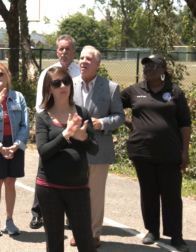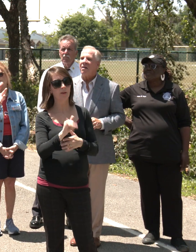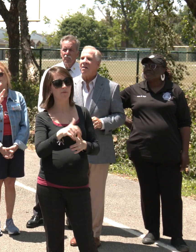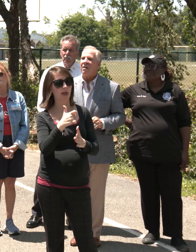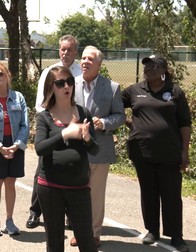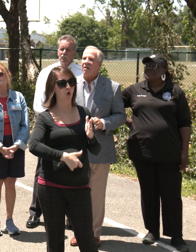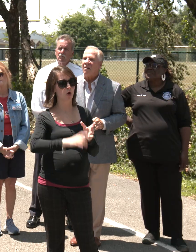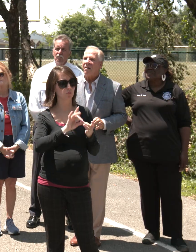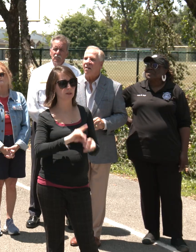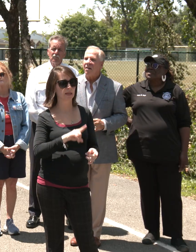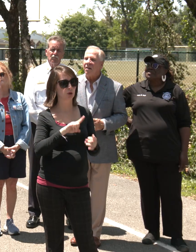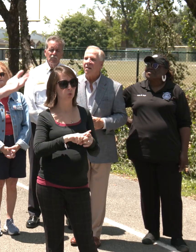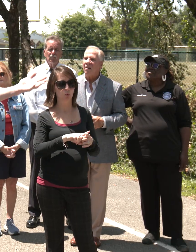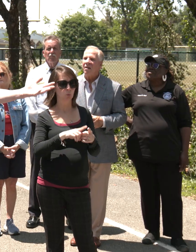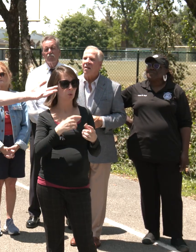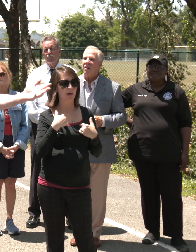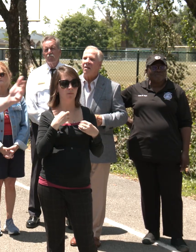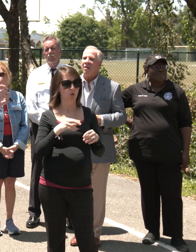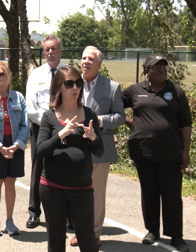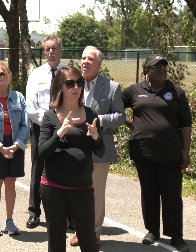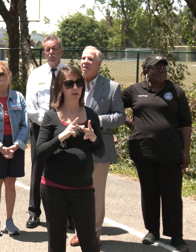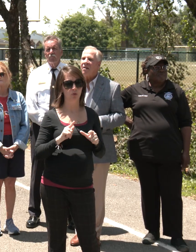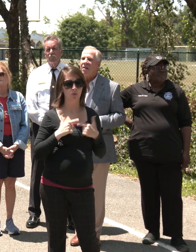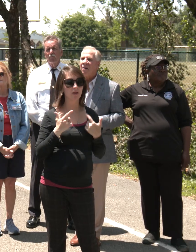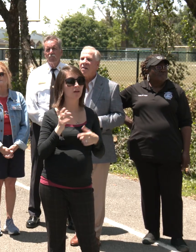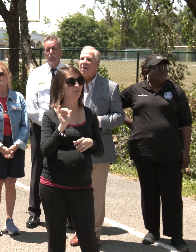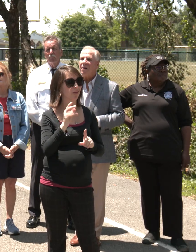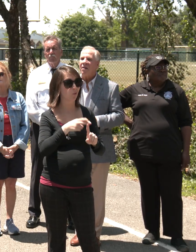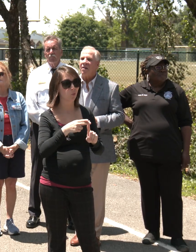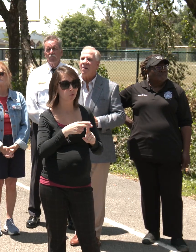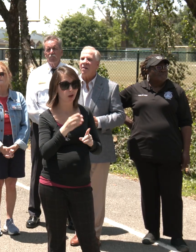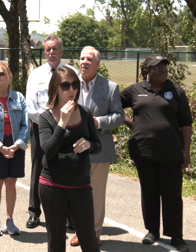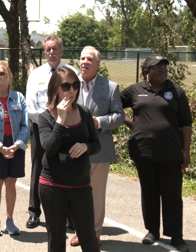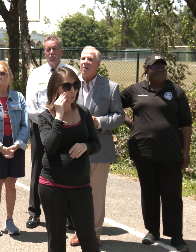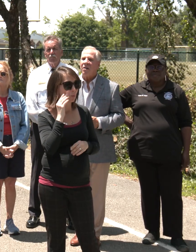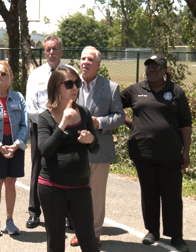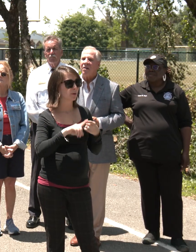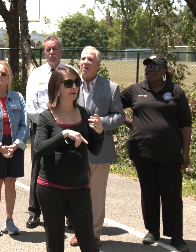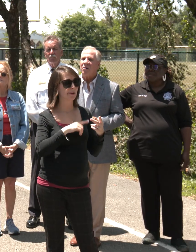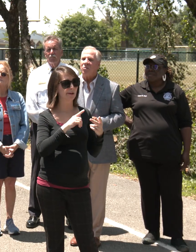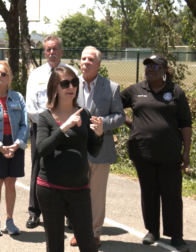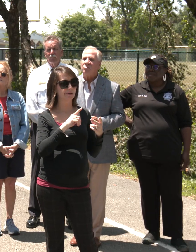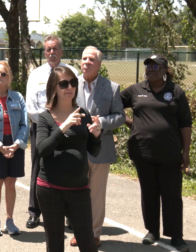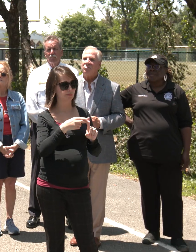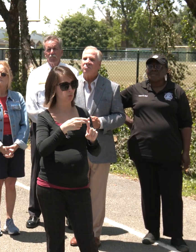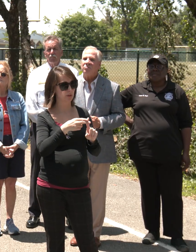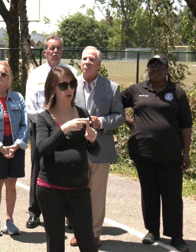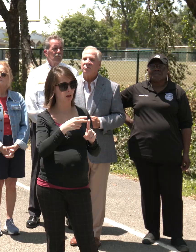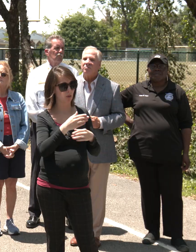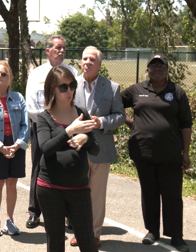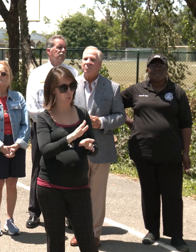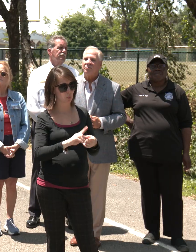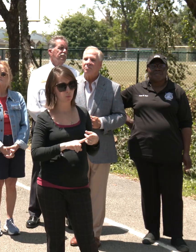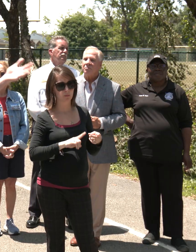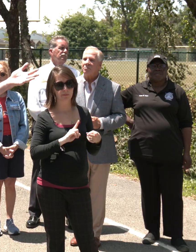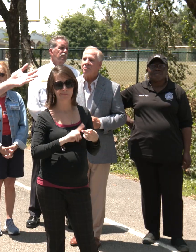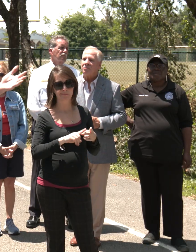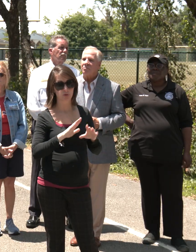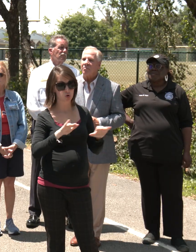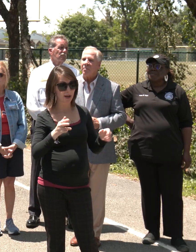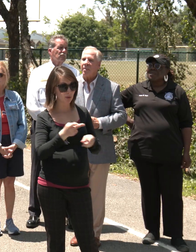related to displacement, whether it's hotel rooms or childcare or things like that, can be included for an individual seeking reimbursement.